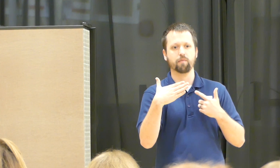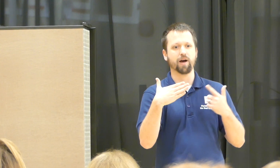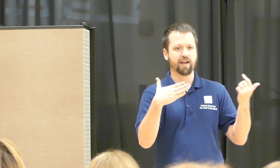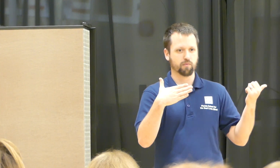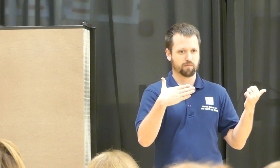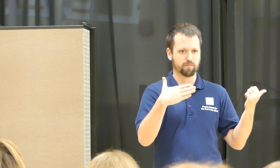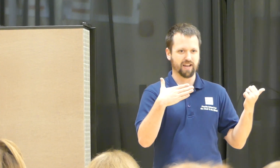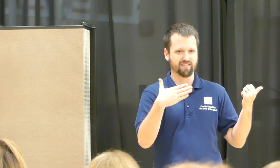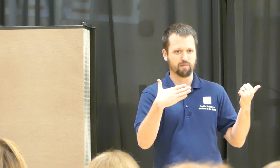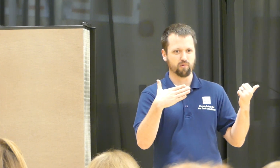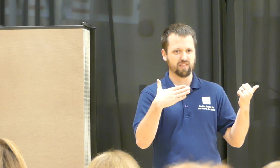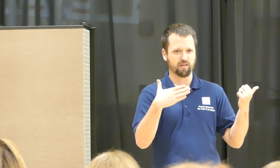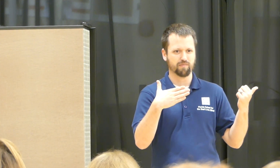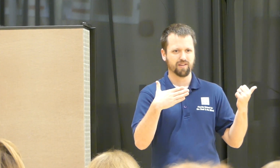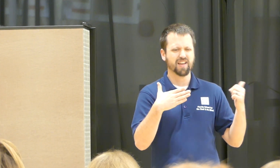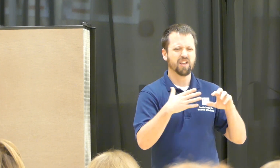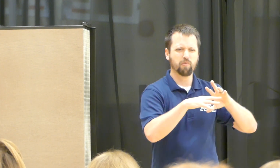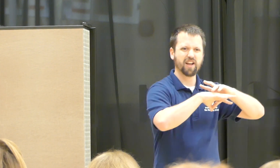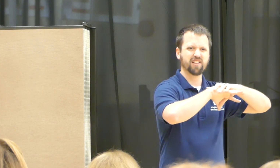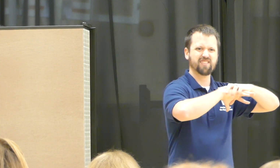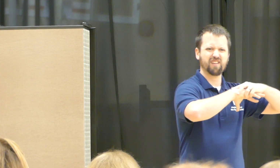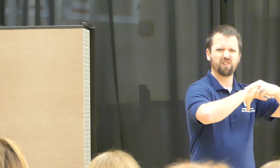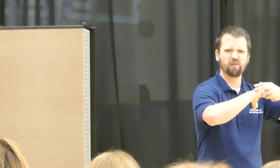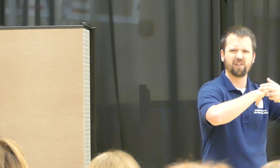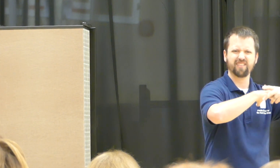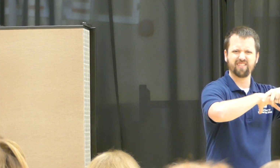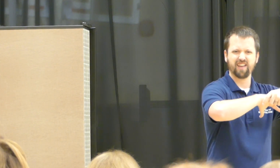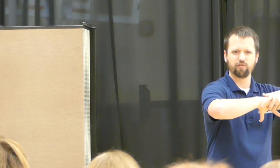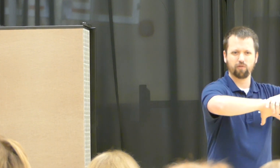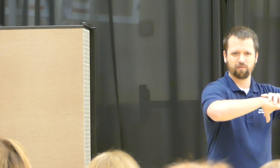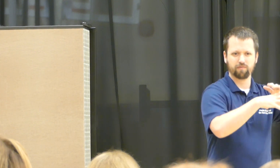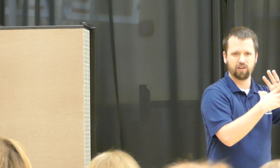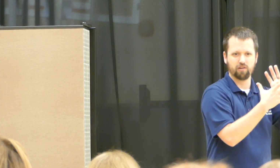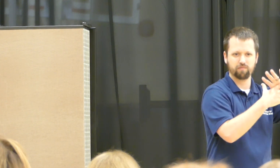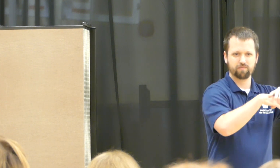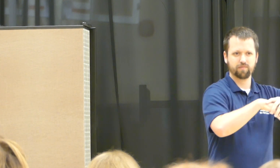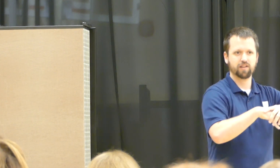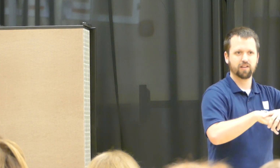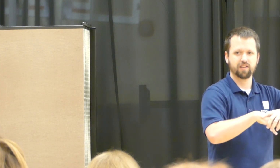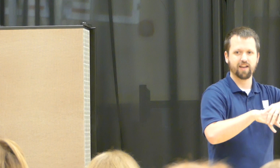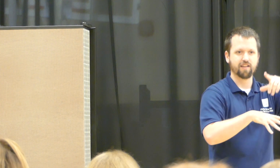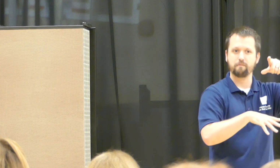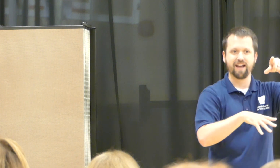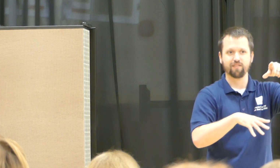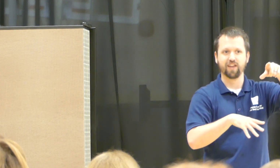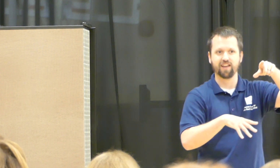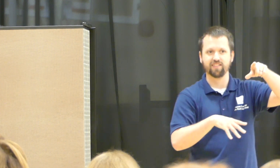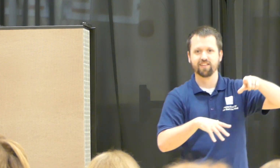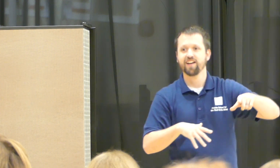mine. My example. Probably couldn't see it very well because his hands were, the guy's got massive hands.